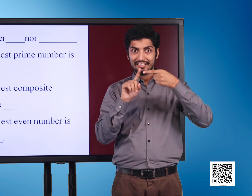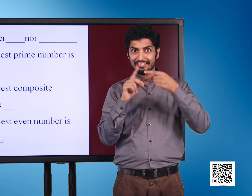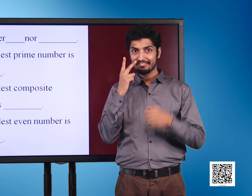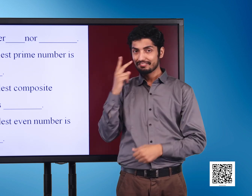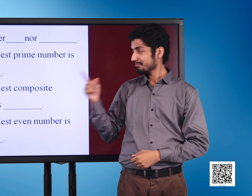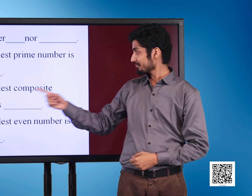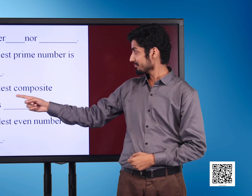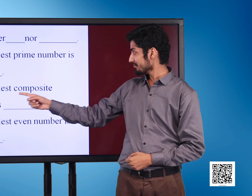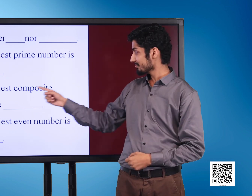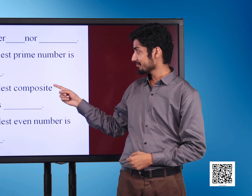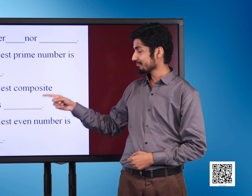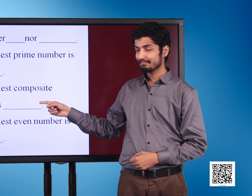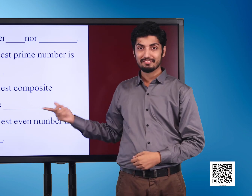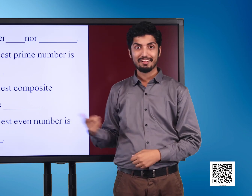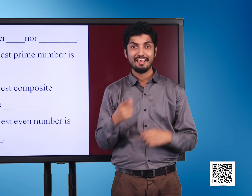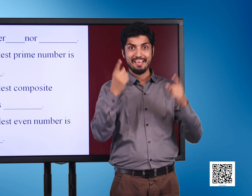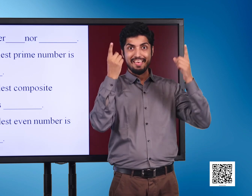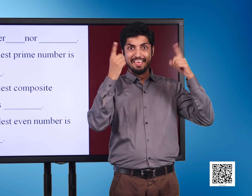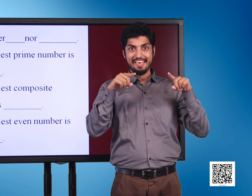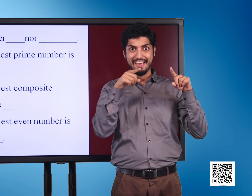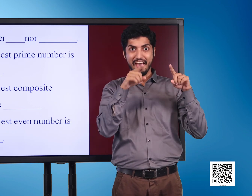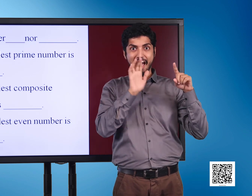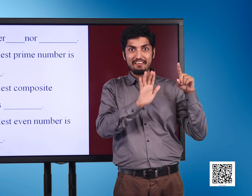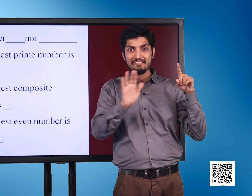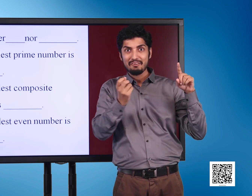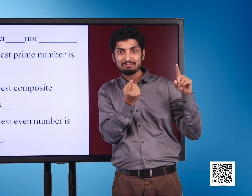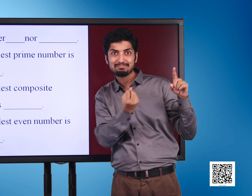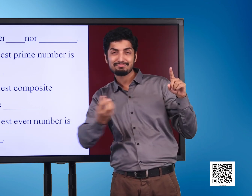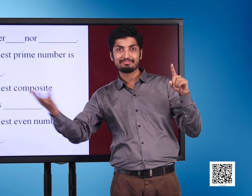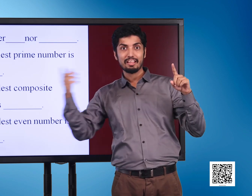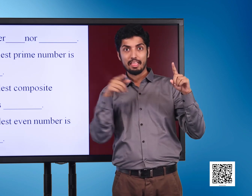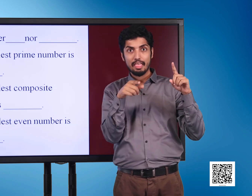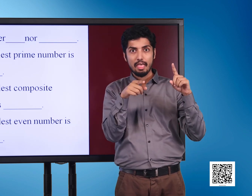E. The smallest composite number is dash.